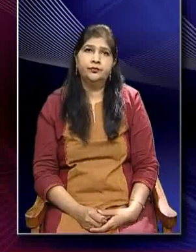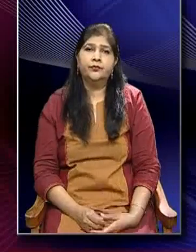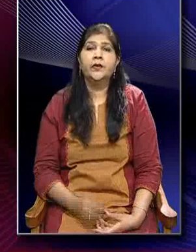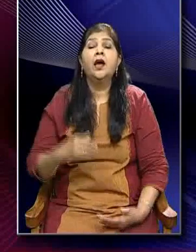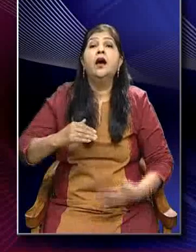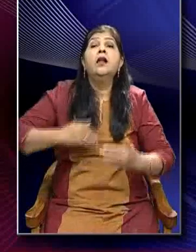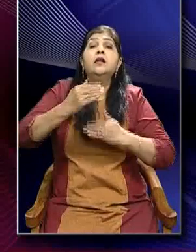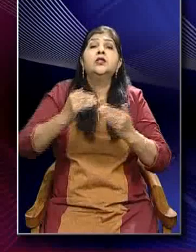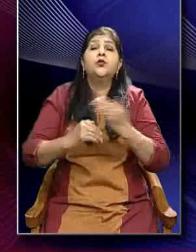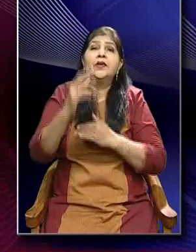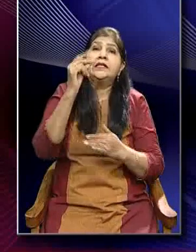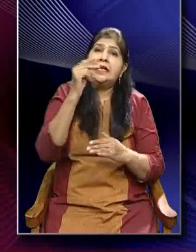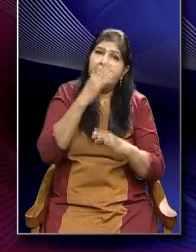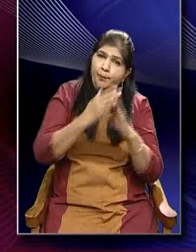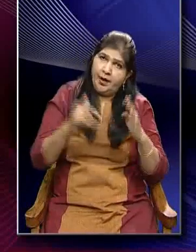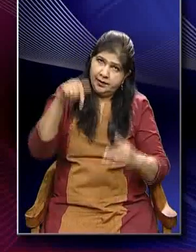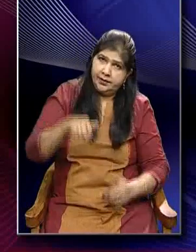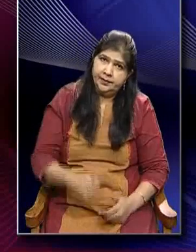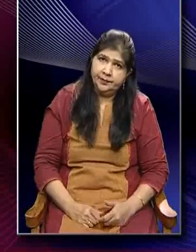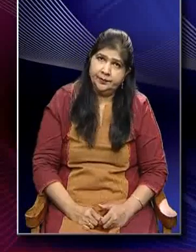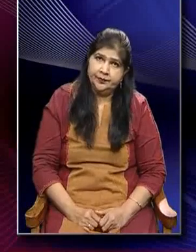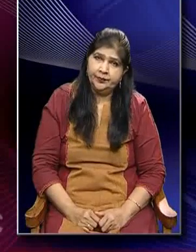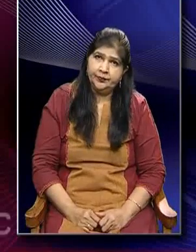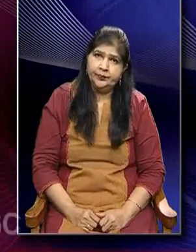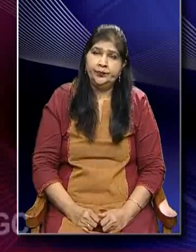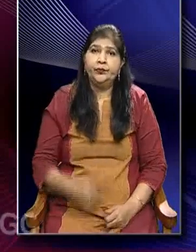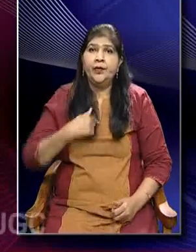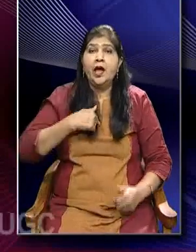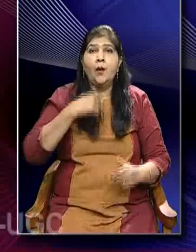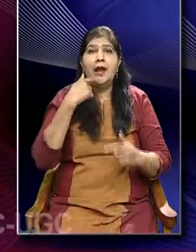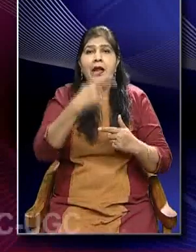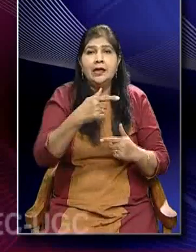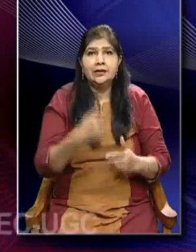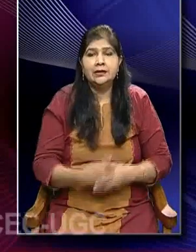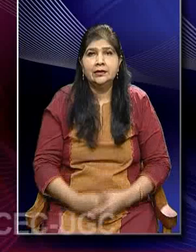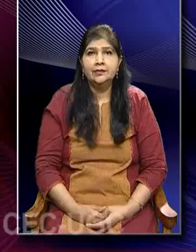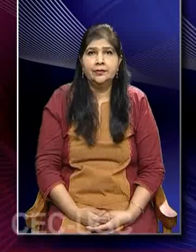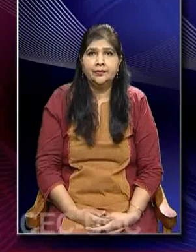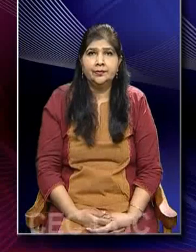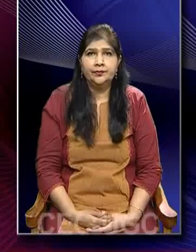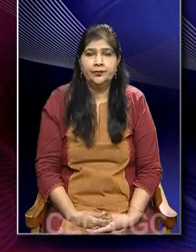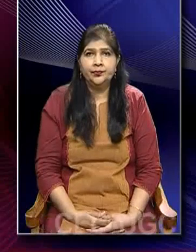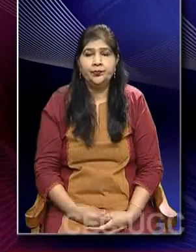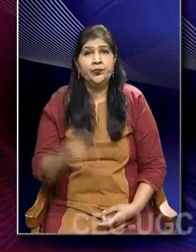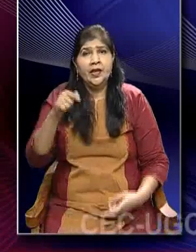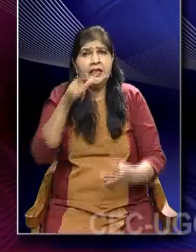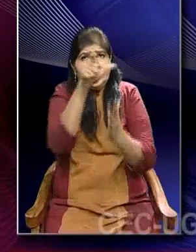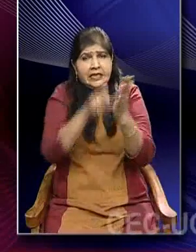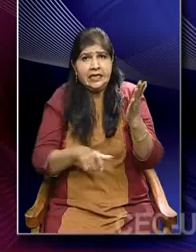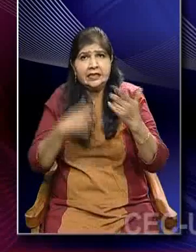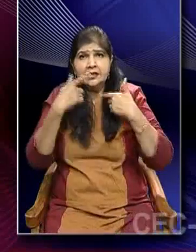Let's move towards the second part of our lecture. In this